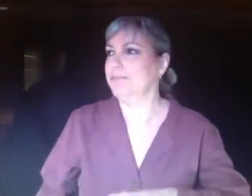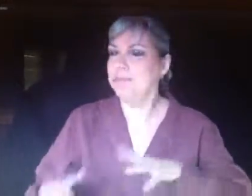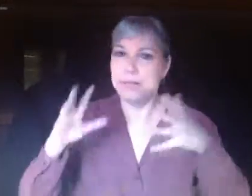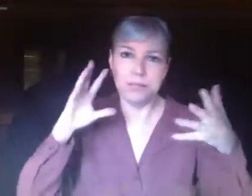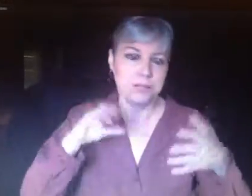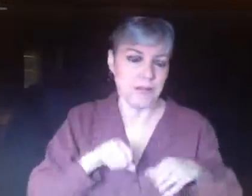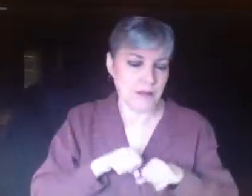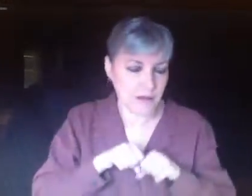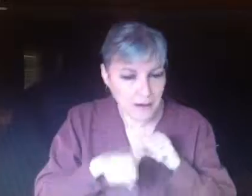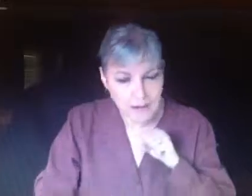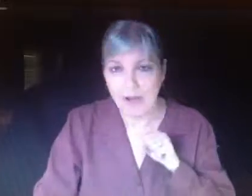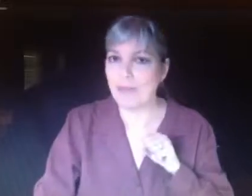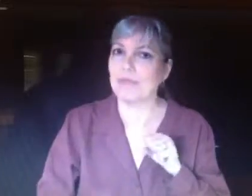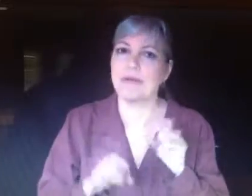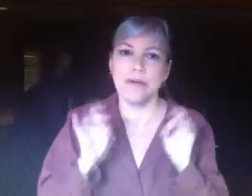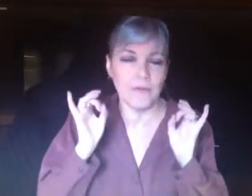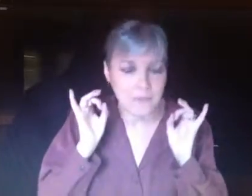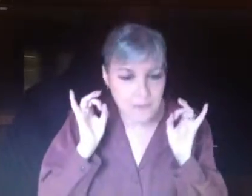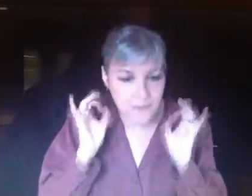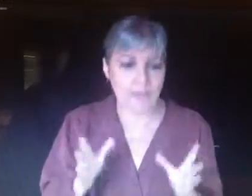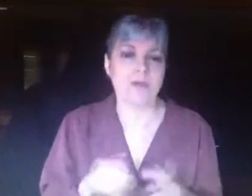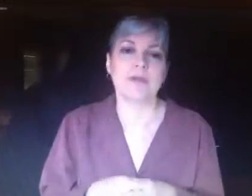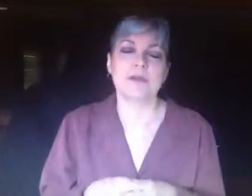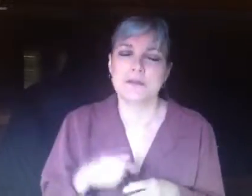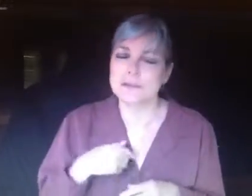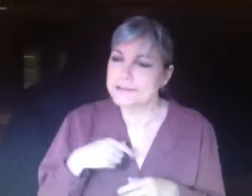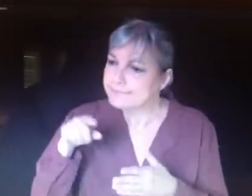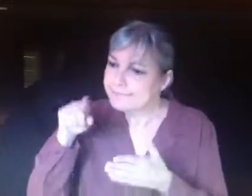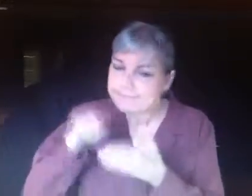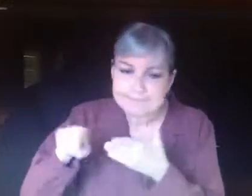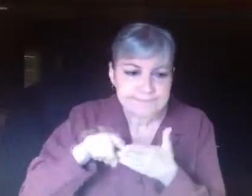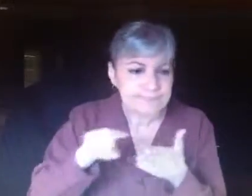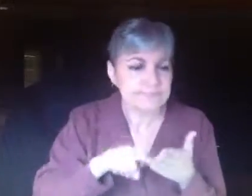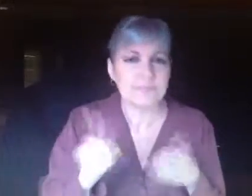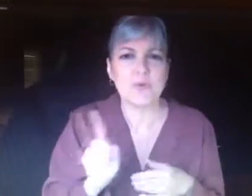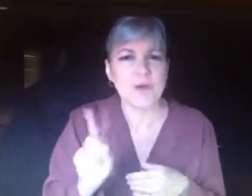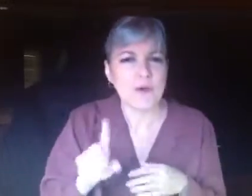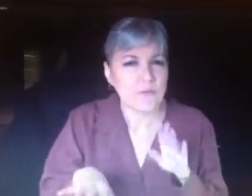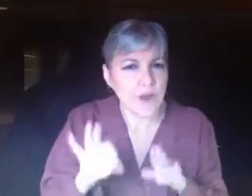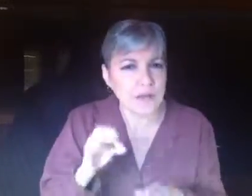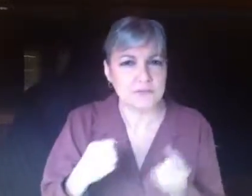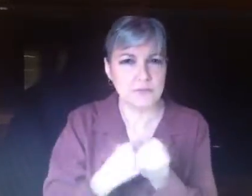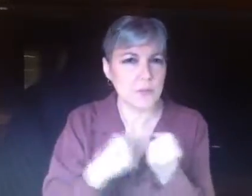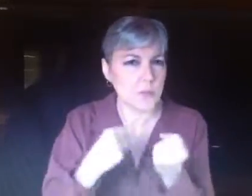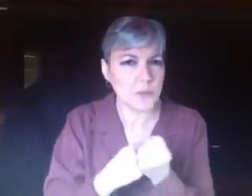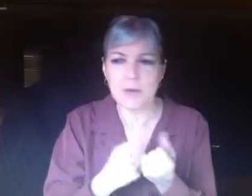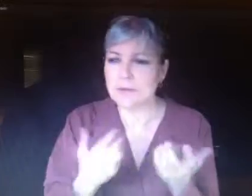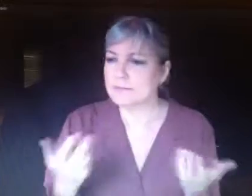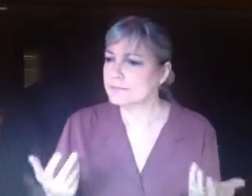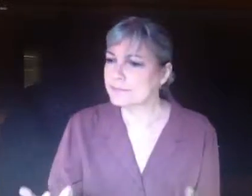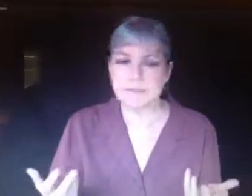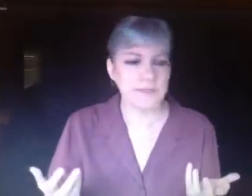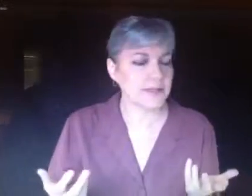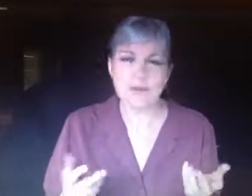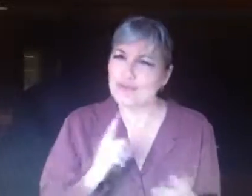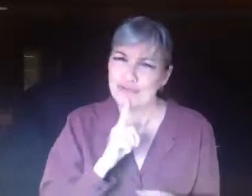died, it was so awful. We've had so much grief. And I was doing some research to try to help find some